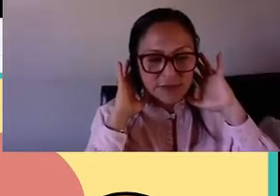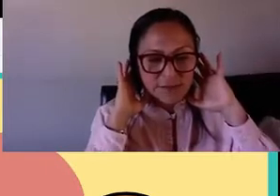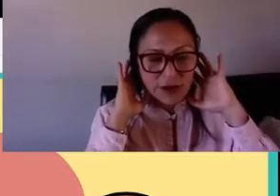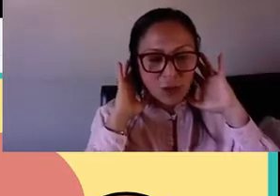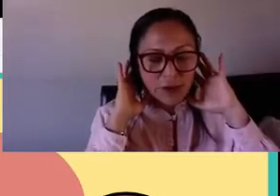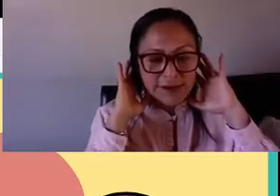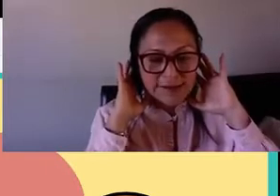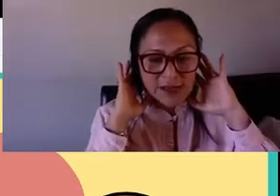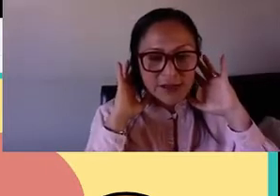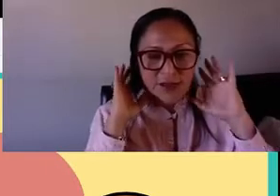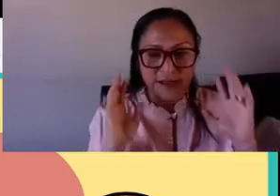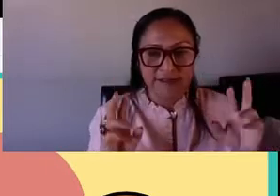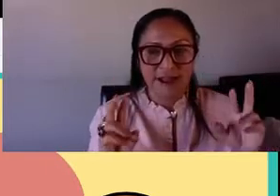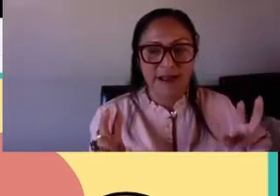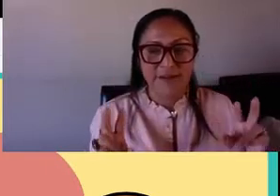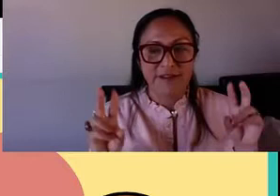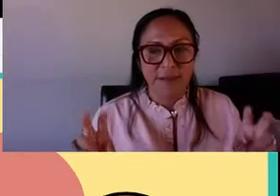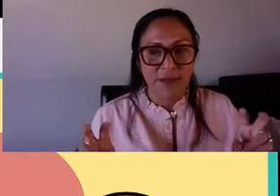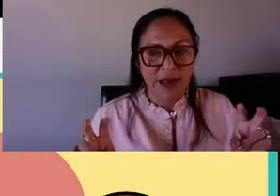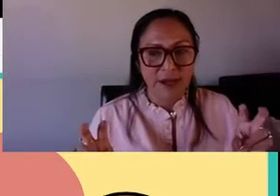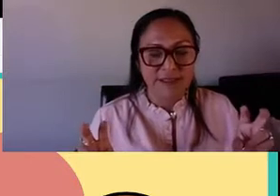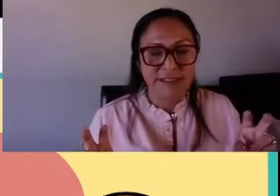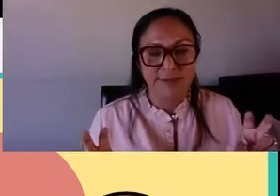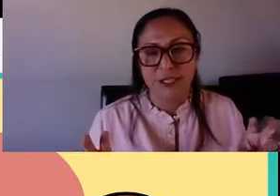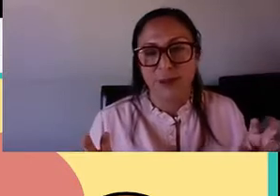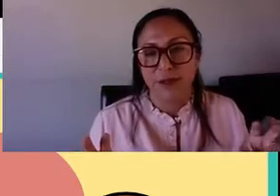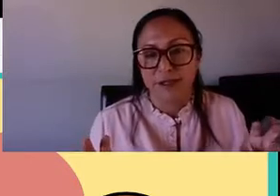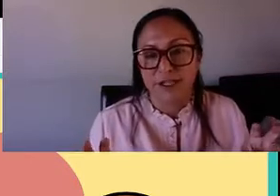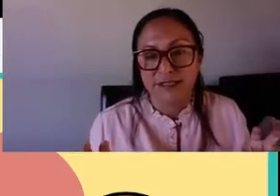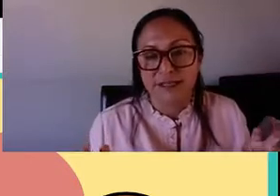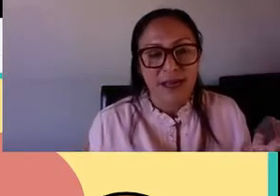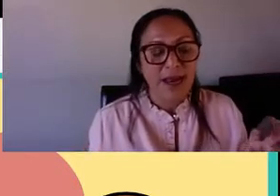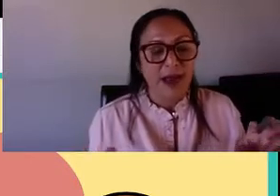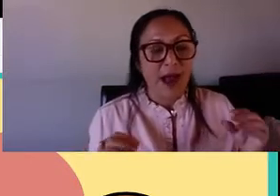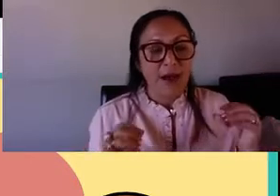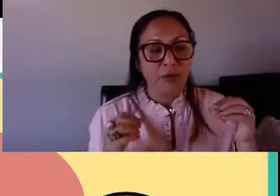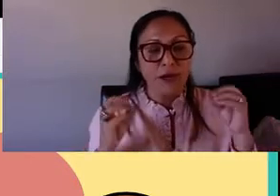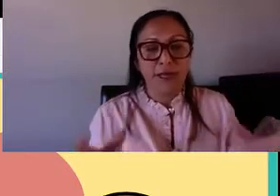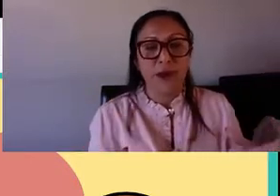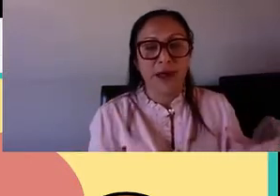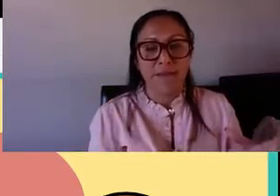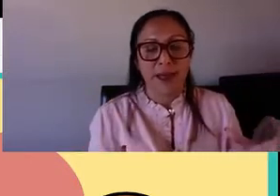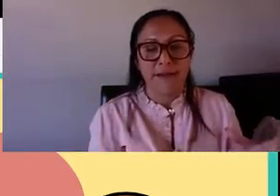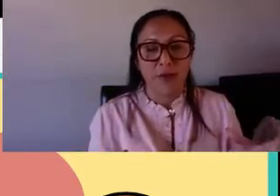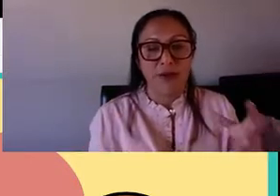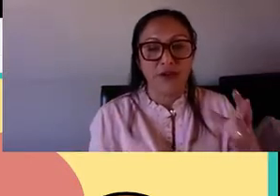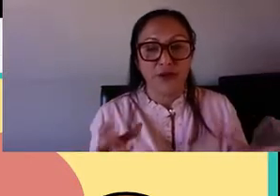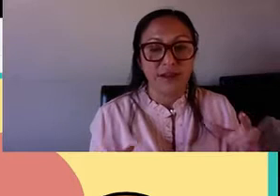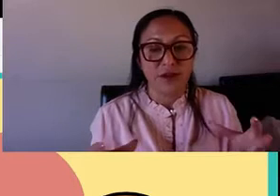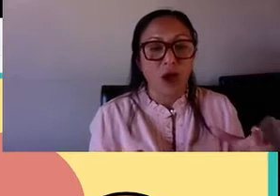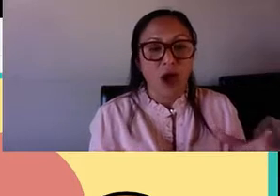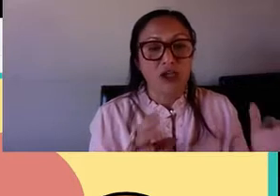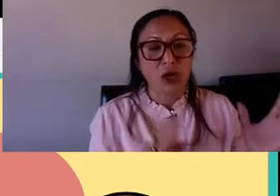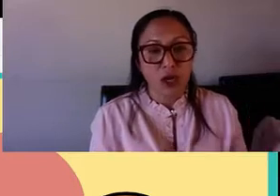and phonemic awareness. So this is kind of a tip that I use as a speech pathologist, and I really recommend that we do